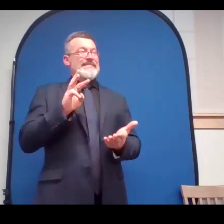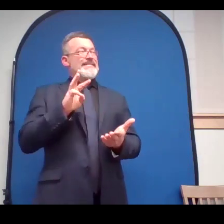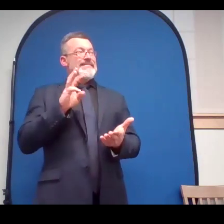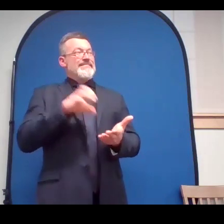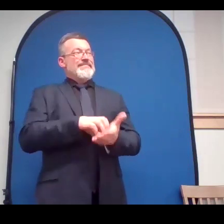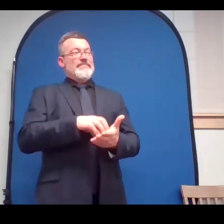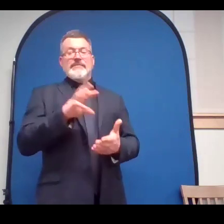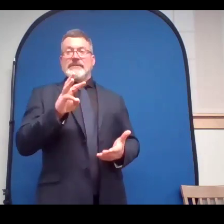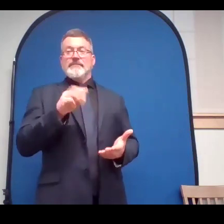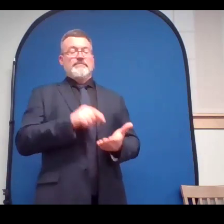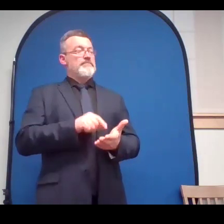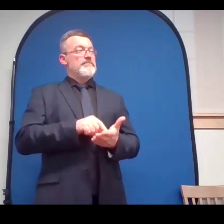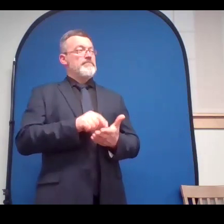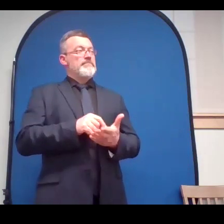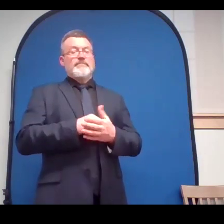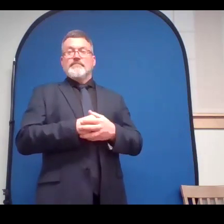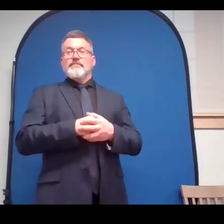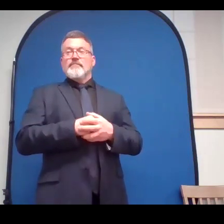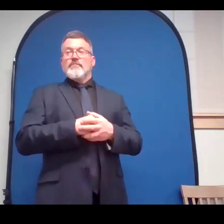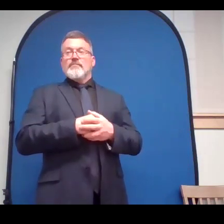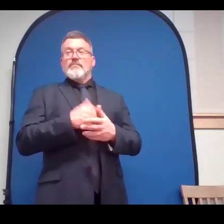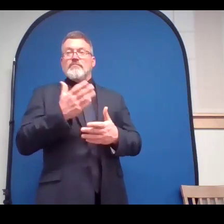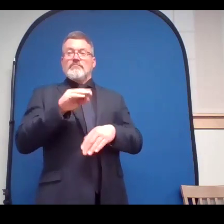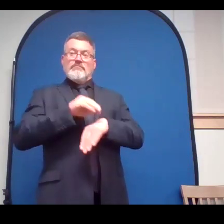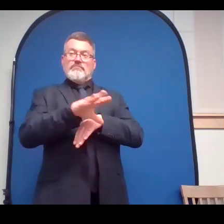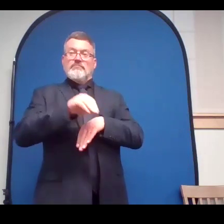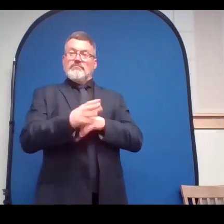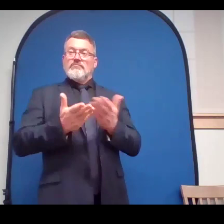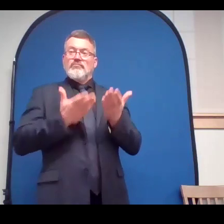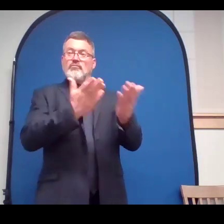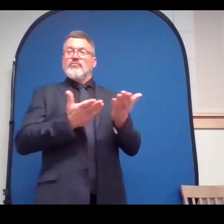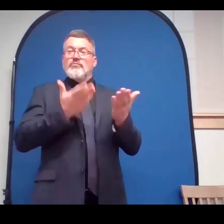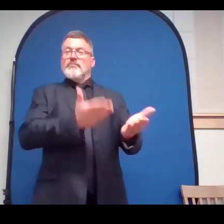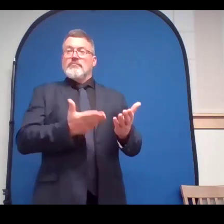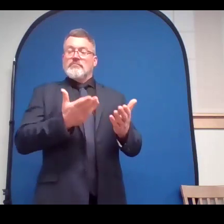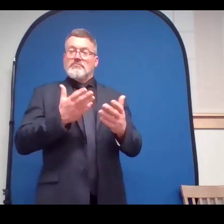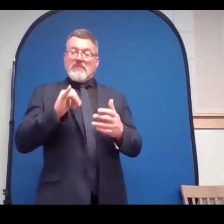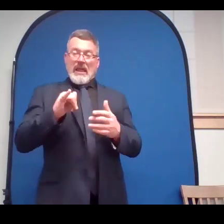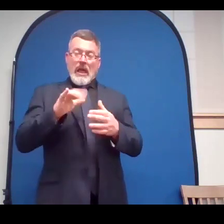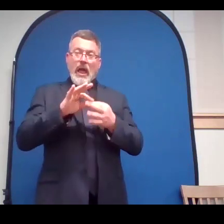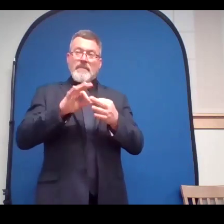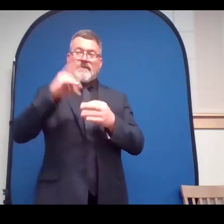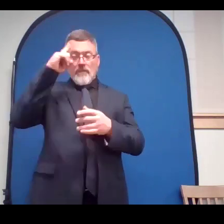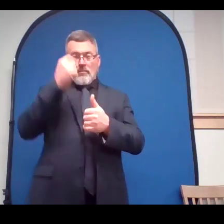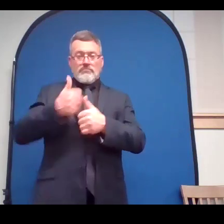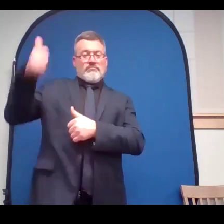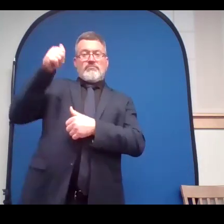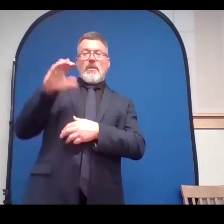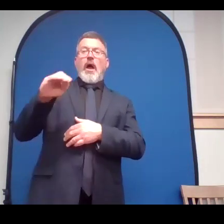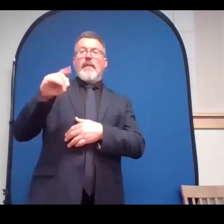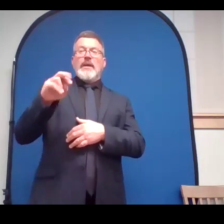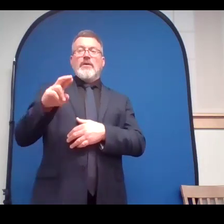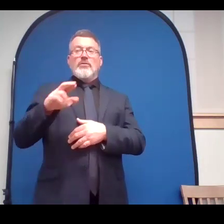as recommendations and comments for commander, that's recommendations and comments for you,